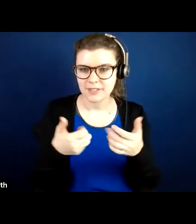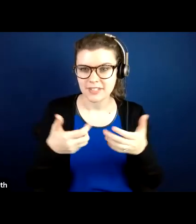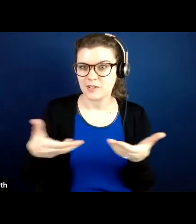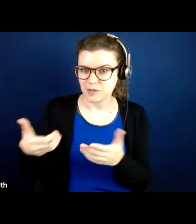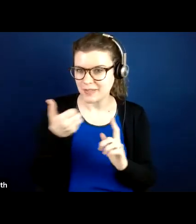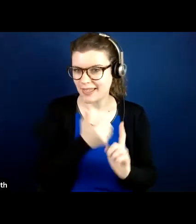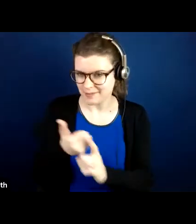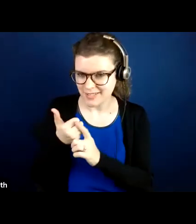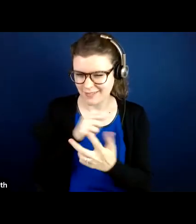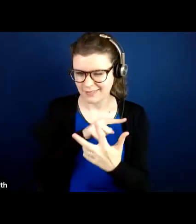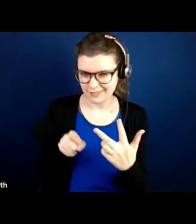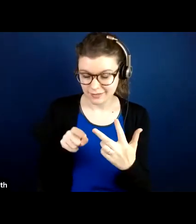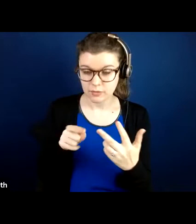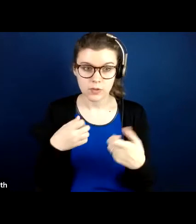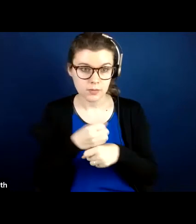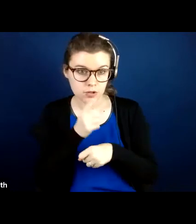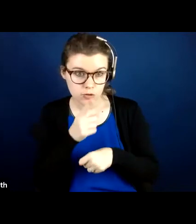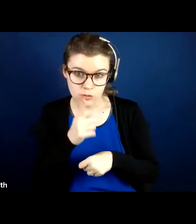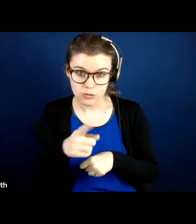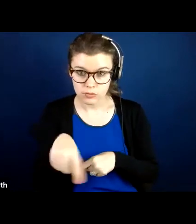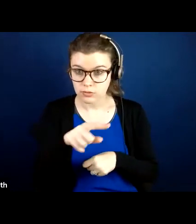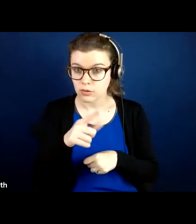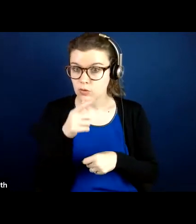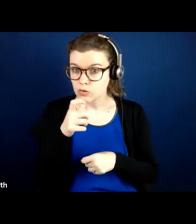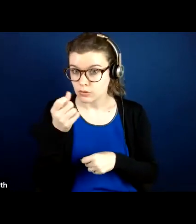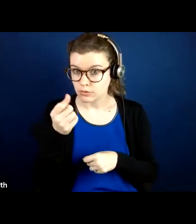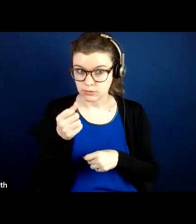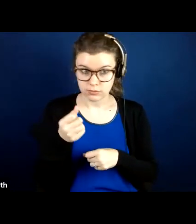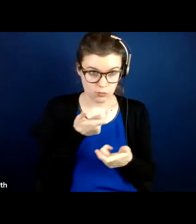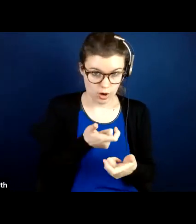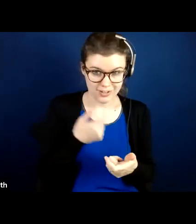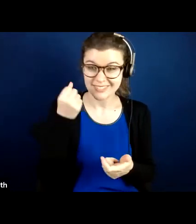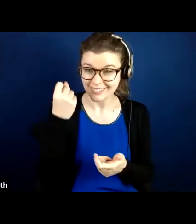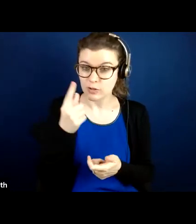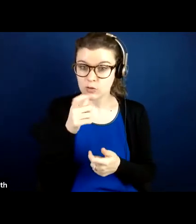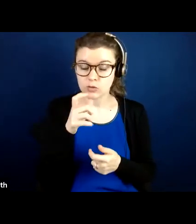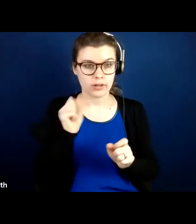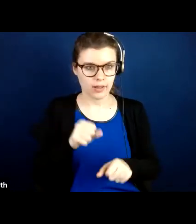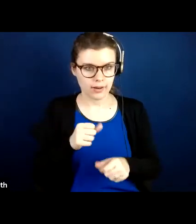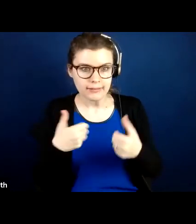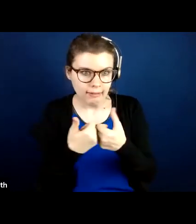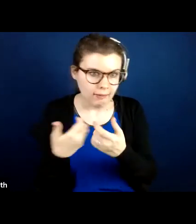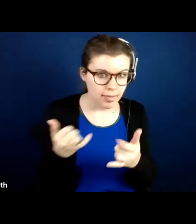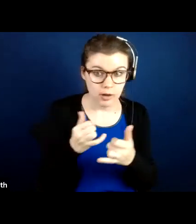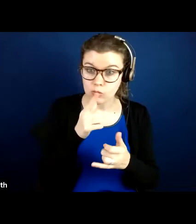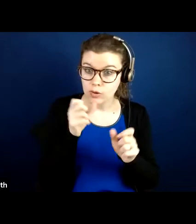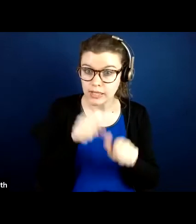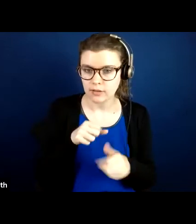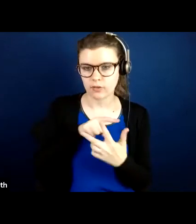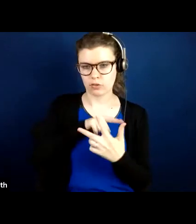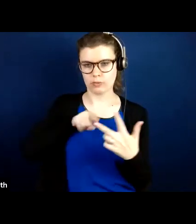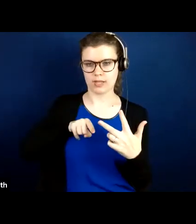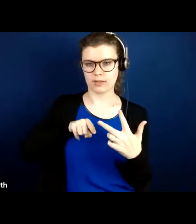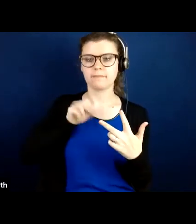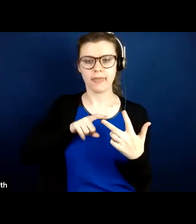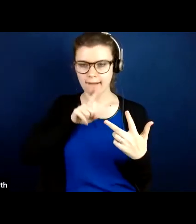make sure folks who are listening in understand, the 3 participants are the ones that are going to be able to